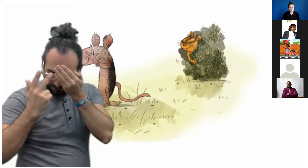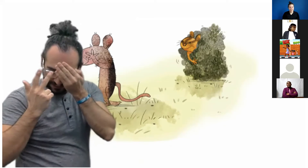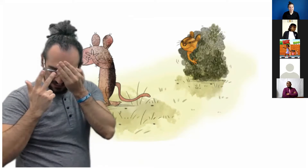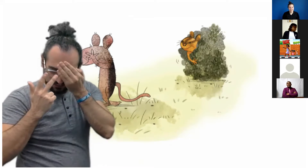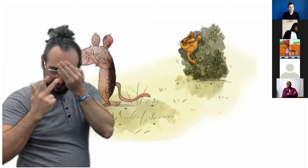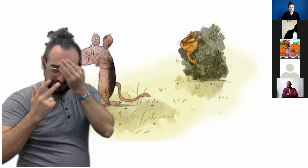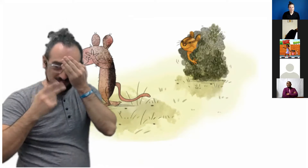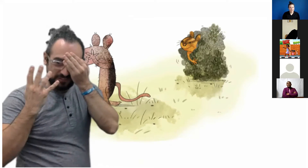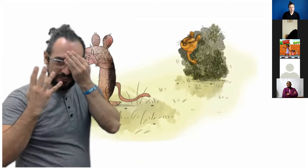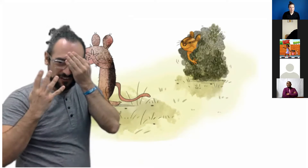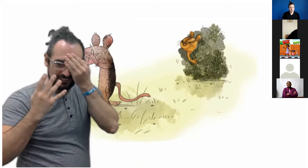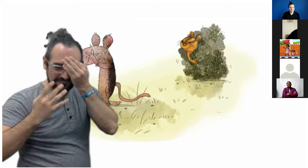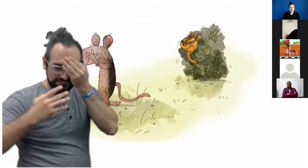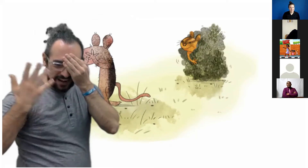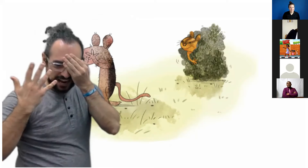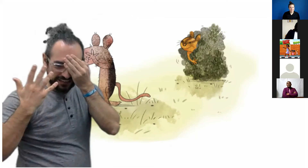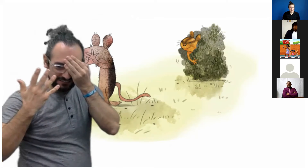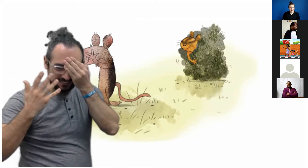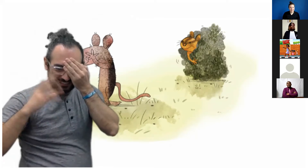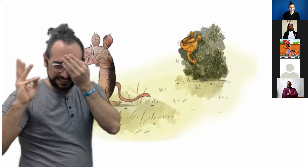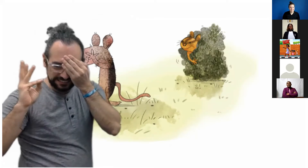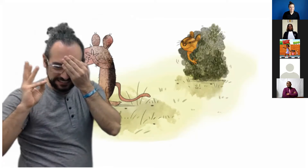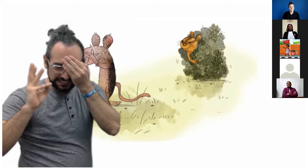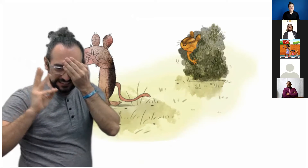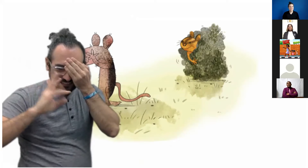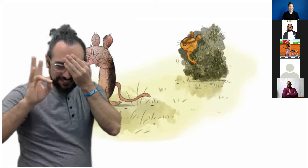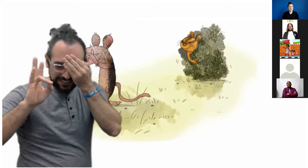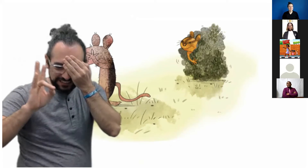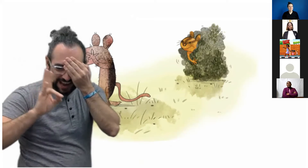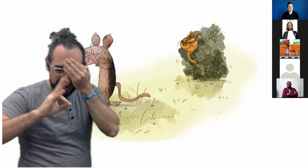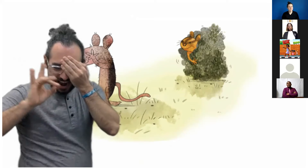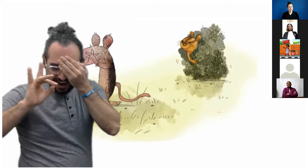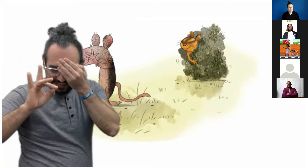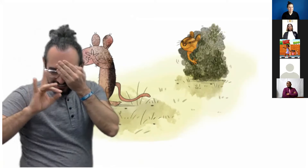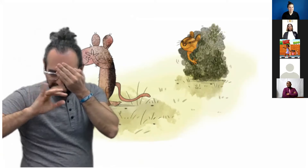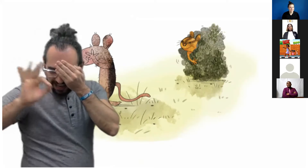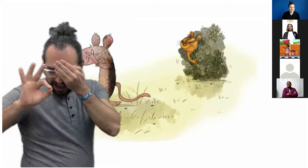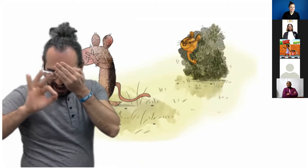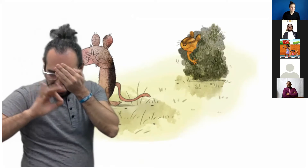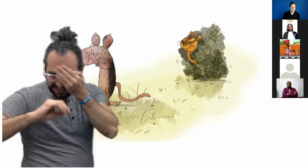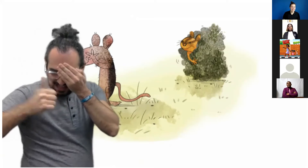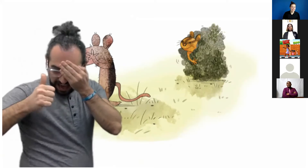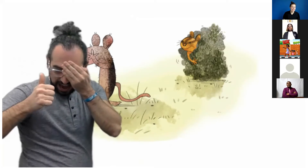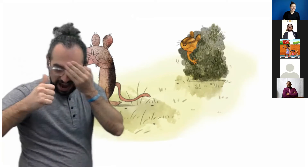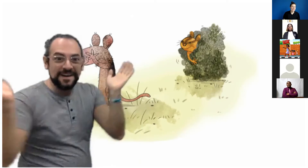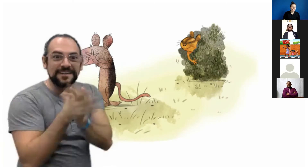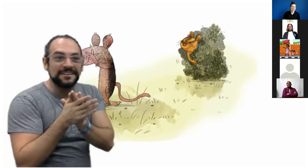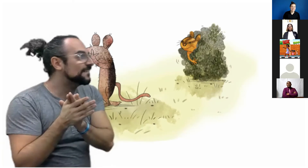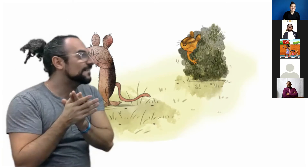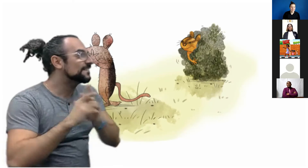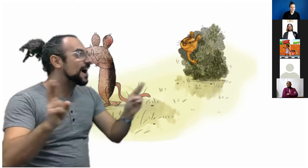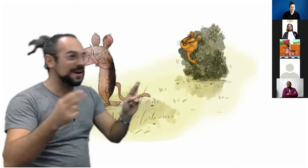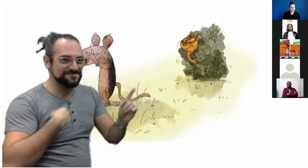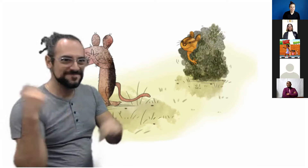Chipmunk's there hiding. The mouse is counting 1, 2, 3, 4, 5, 6, 7, 8,